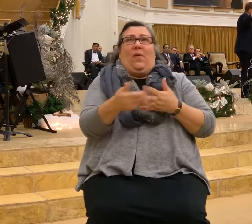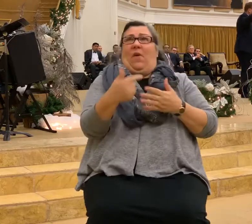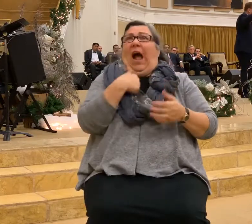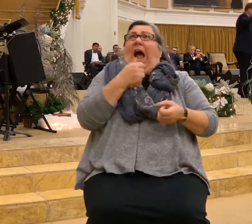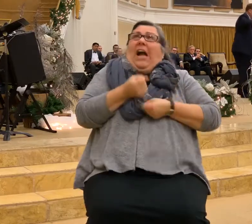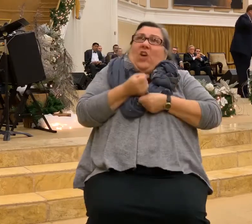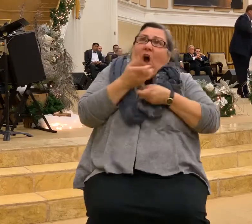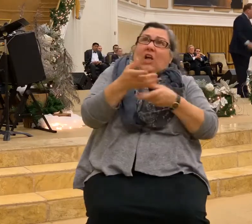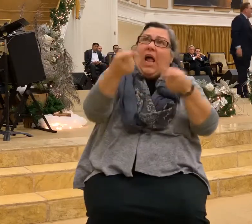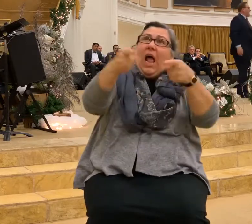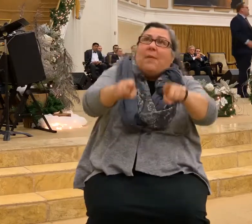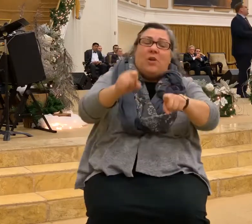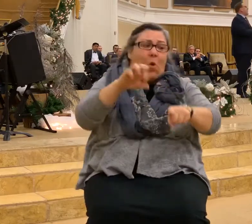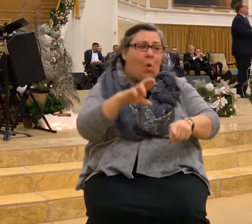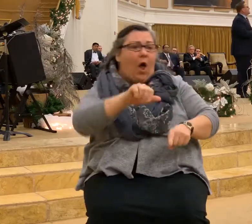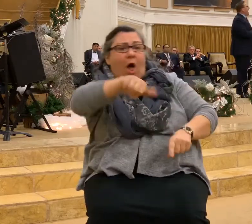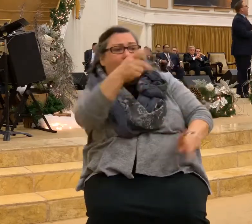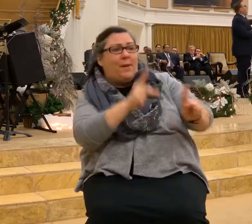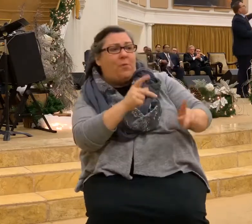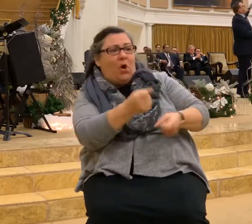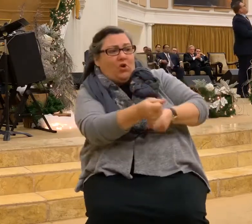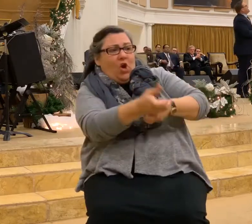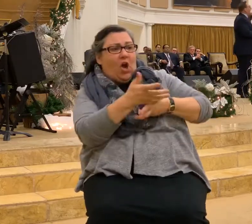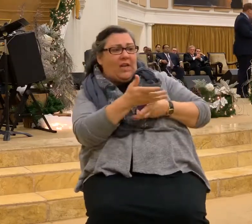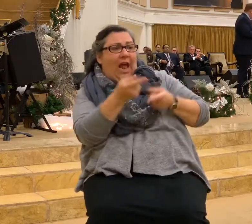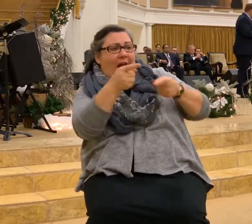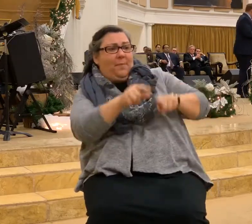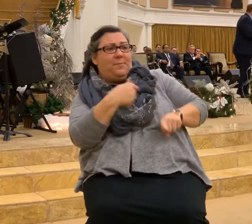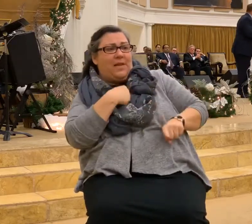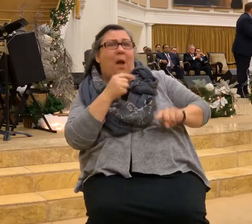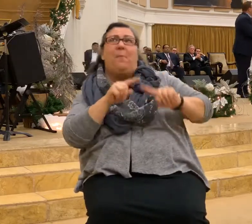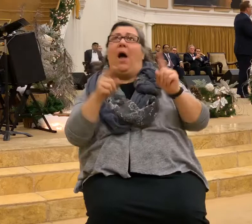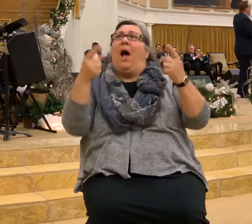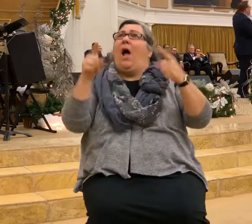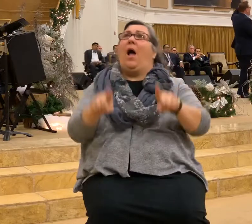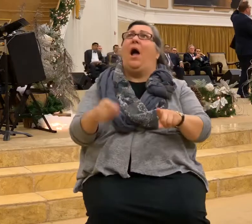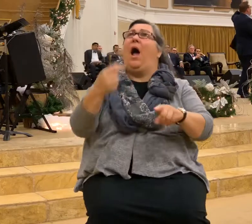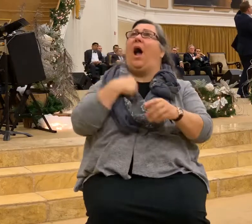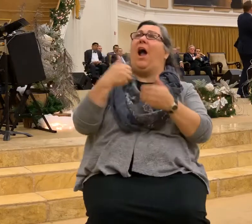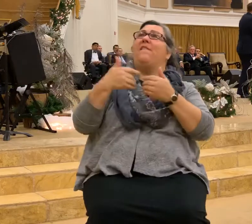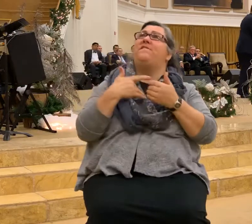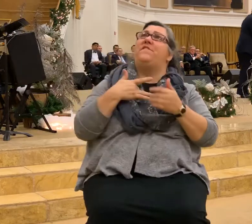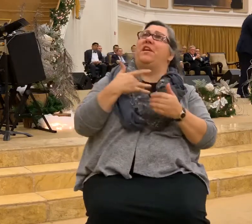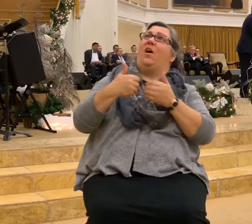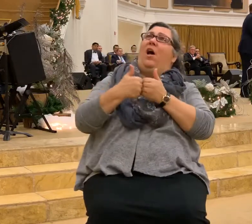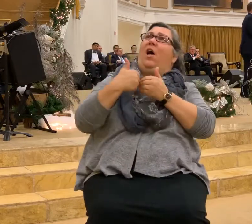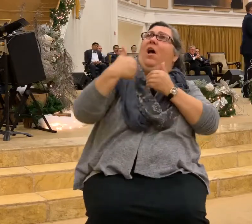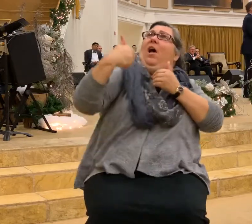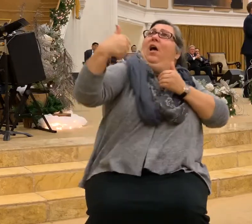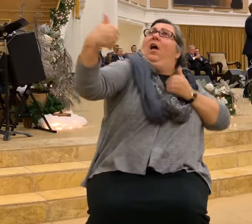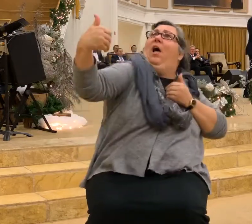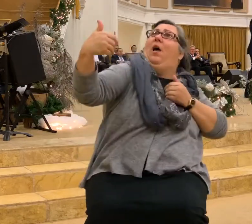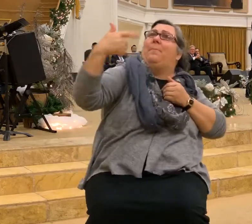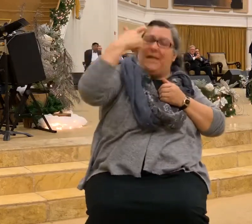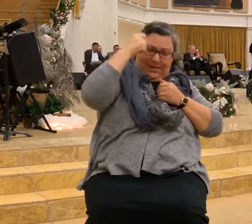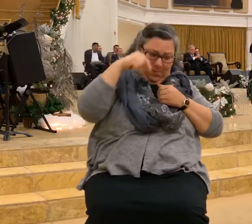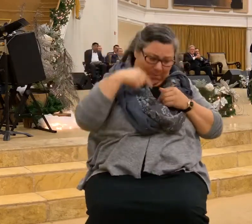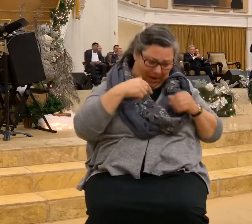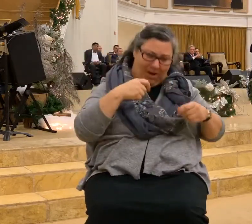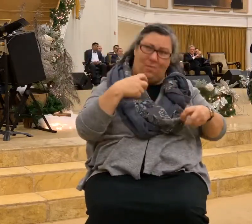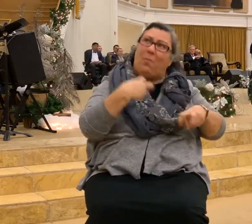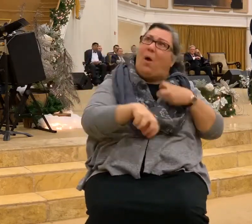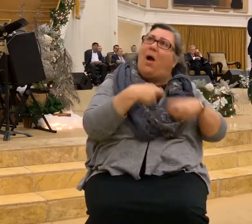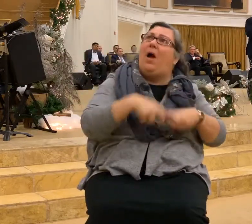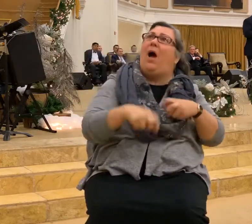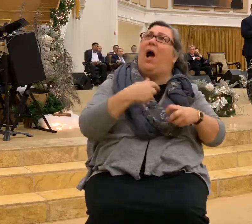what has happened to me, what he was saying is, I am separated because of this issue. I'm a long way from